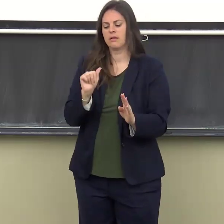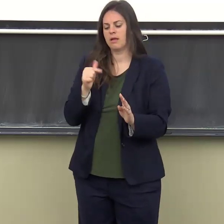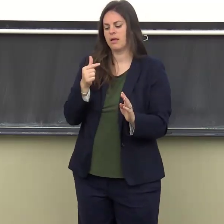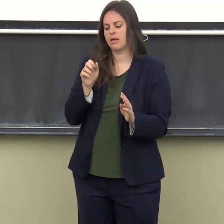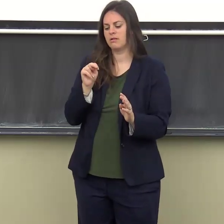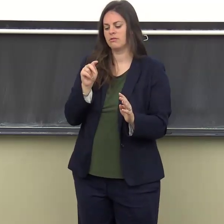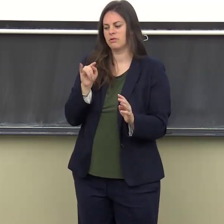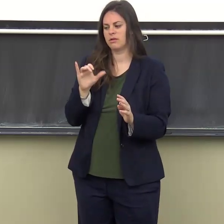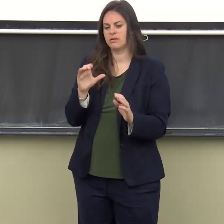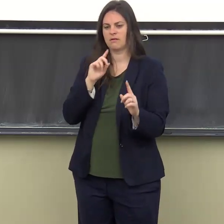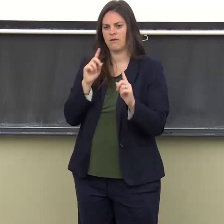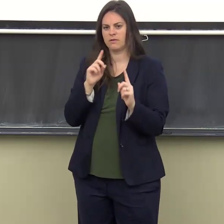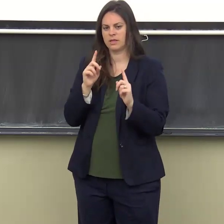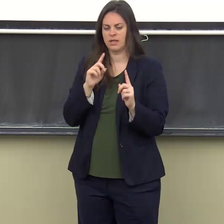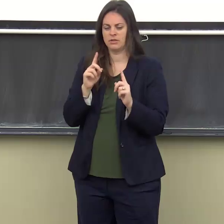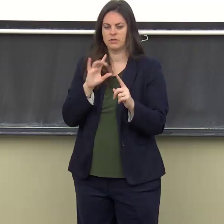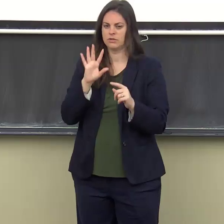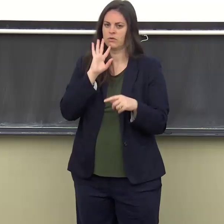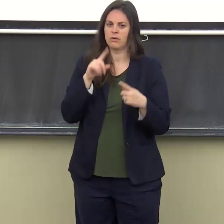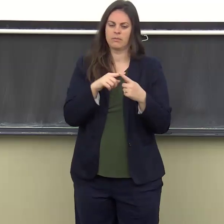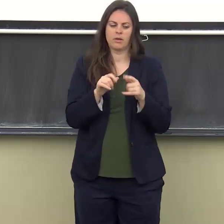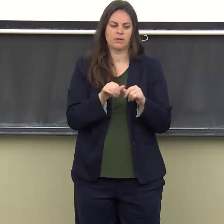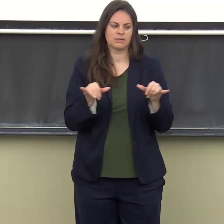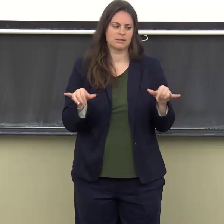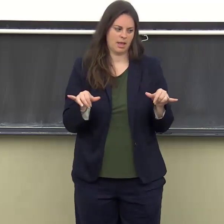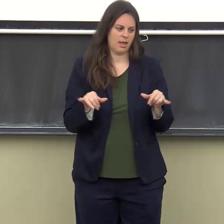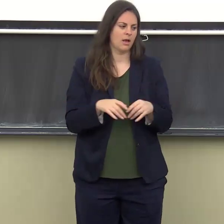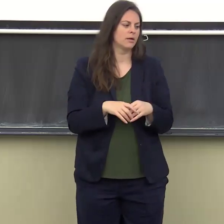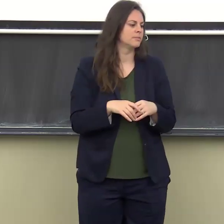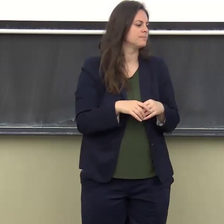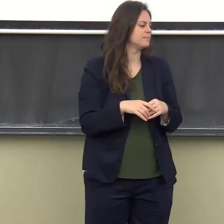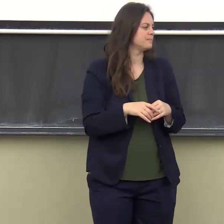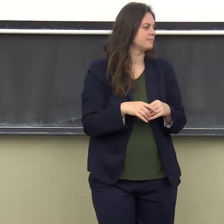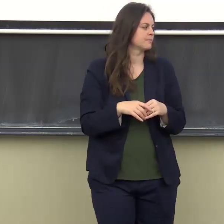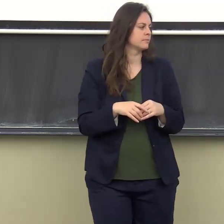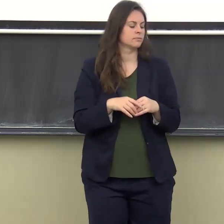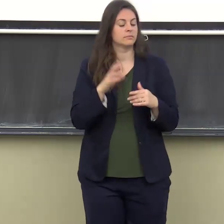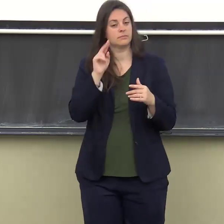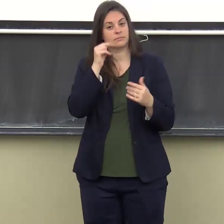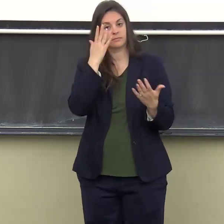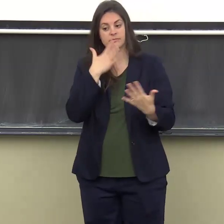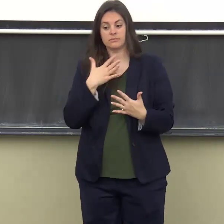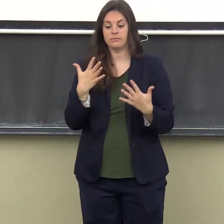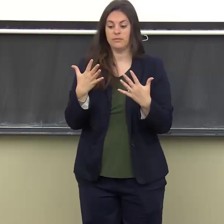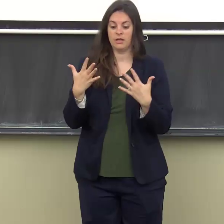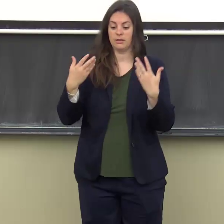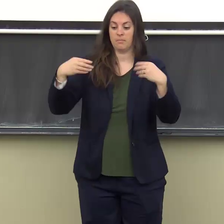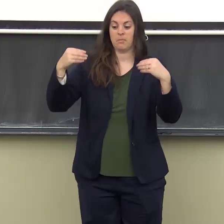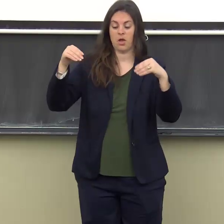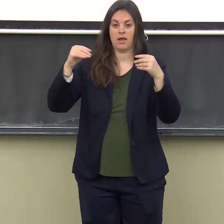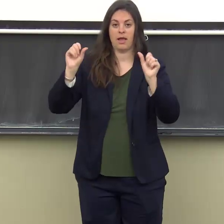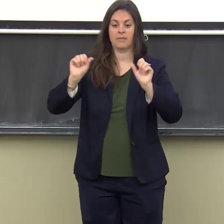bit to Yuto, which you're talking about with scale, is unfortunately the market driving these technologies means that not only